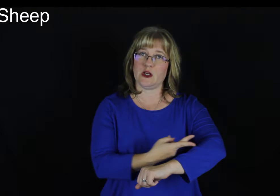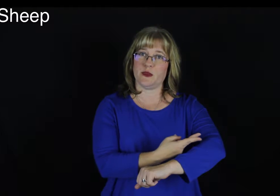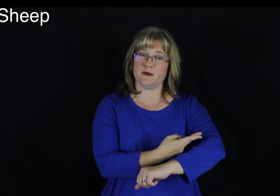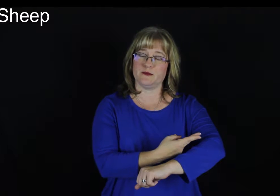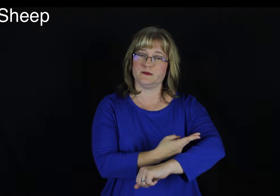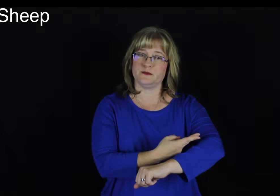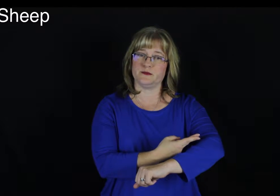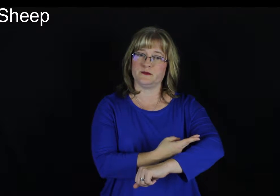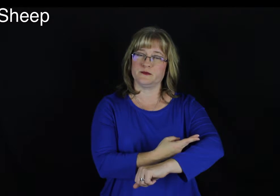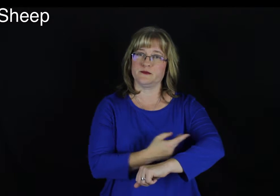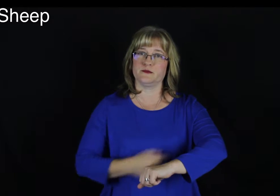Sheep.